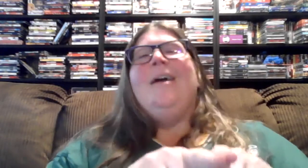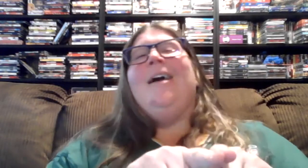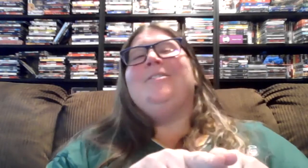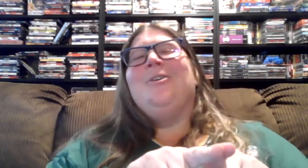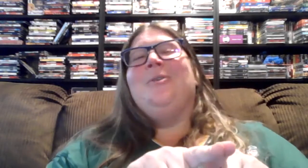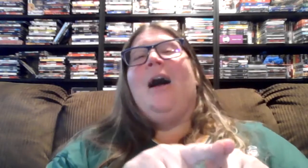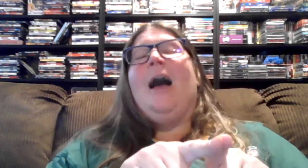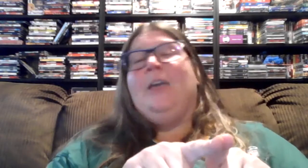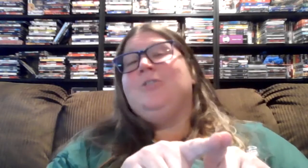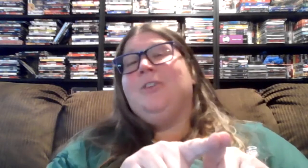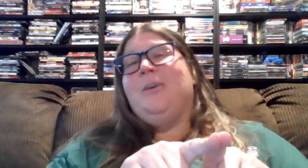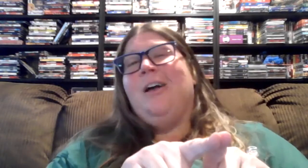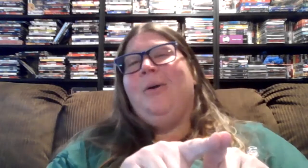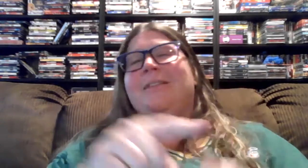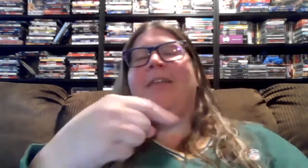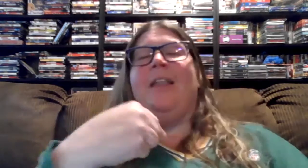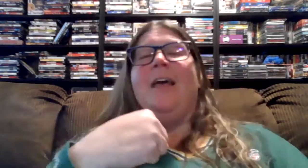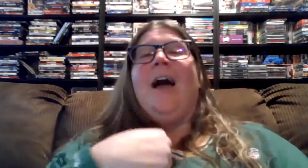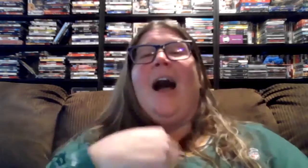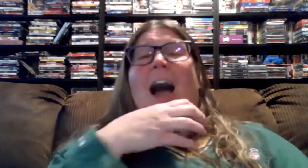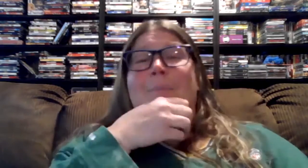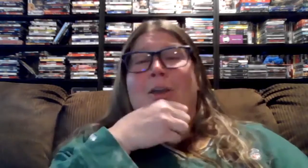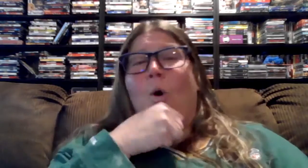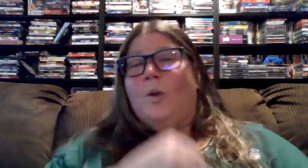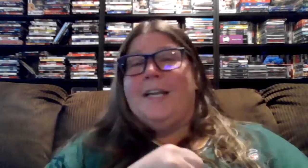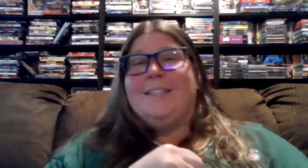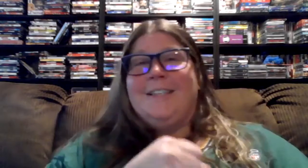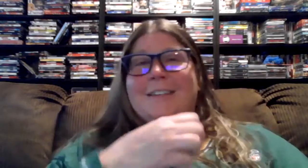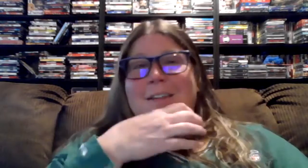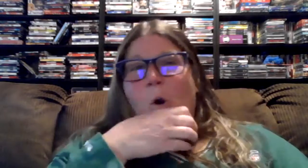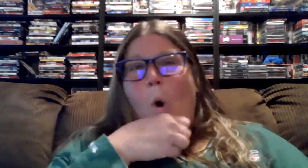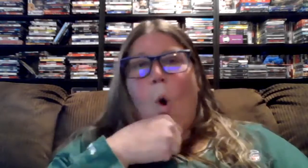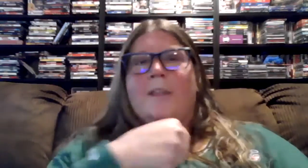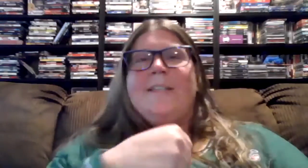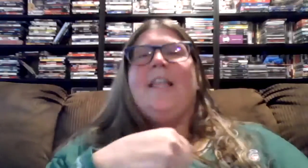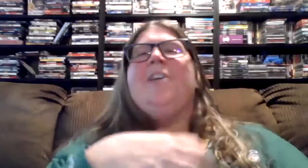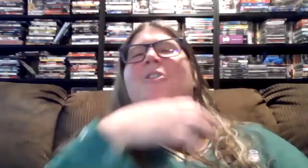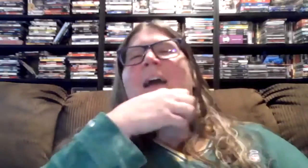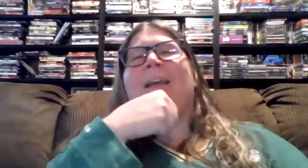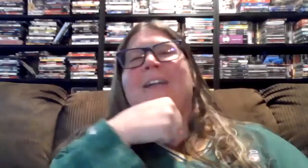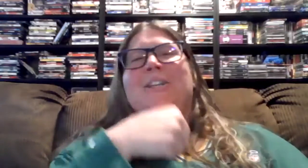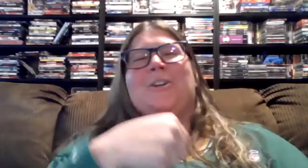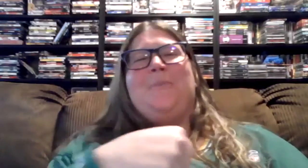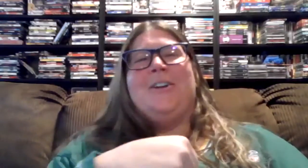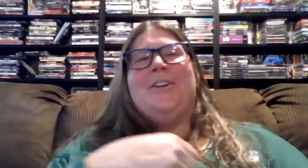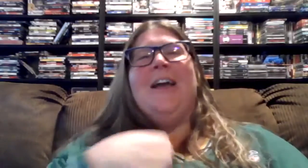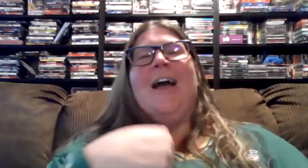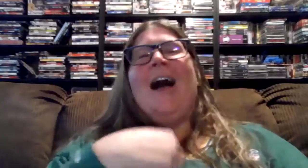And so I usually will always say that I'm the oldest. Oldest, like you're grabbing onto your beard. I'm